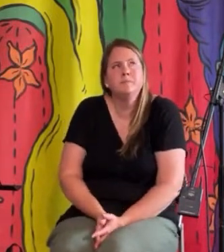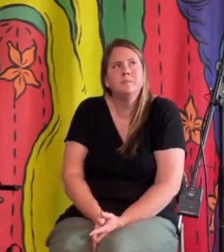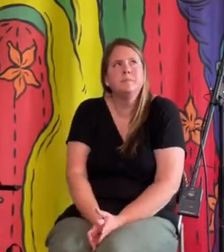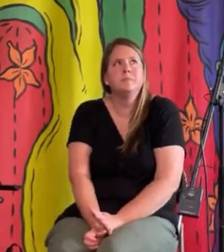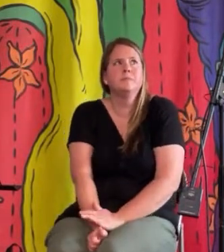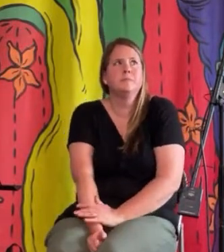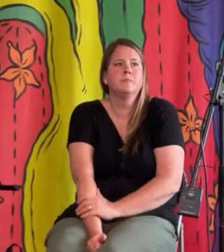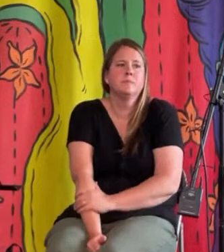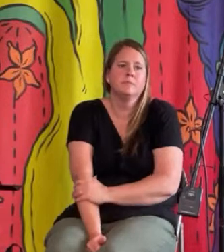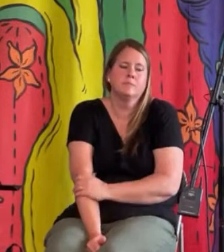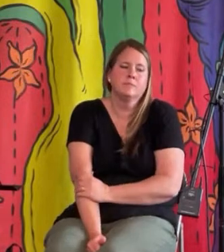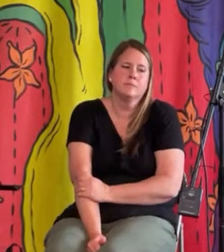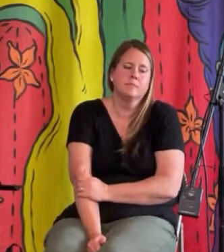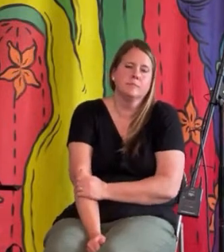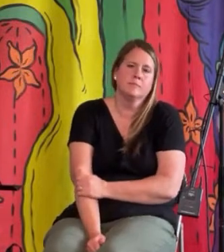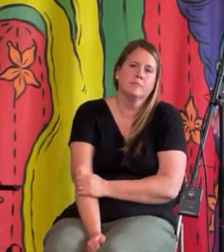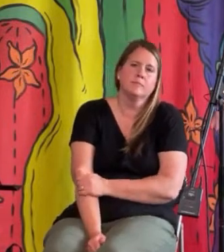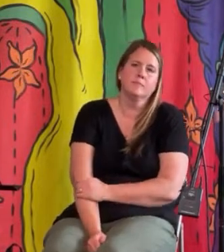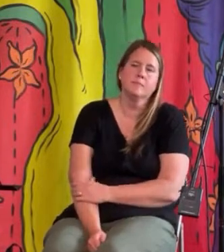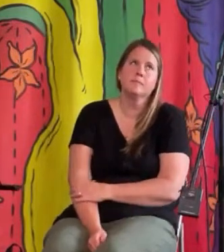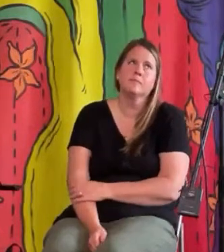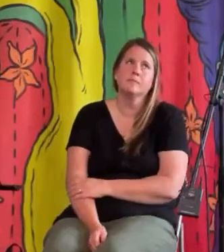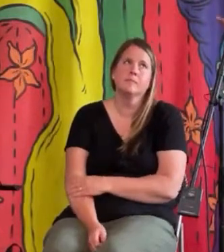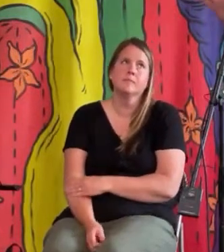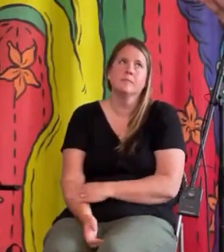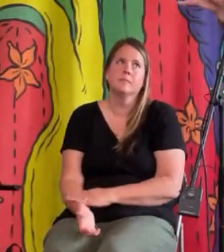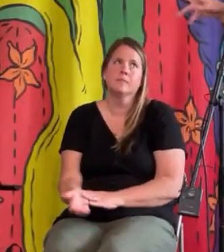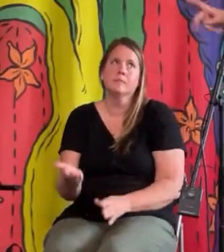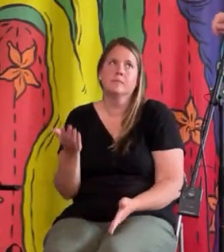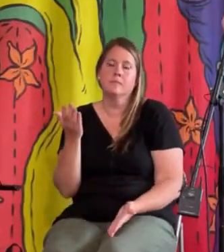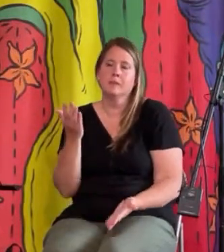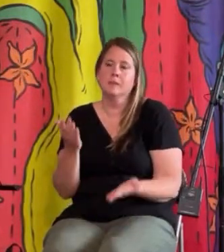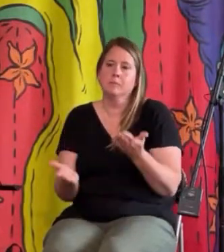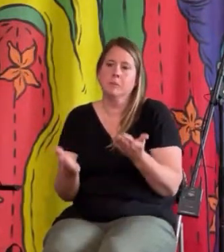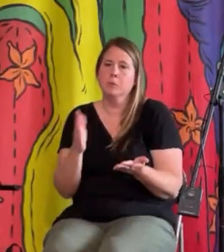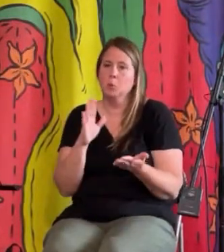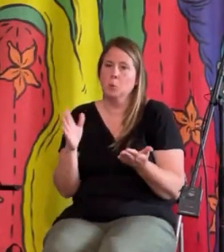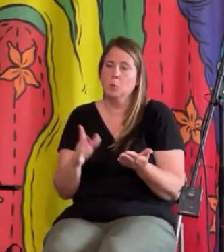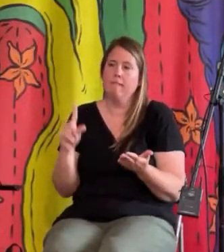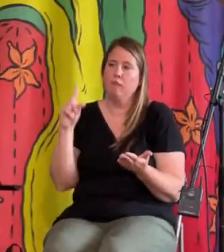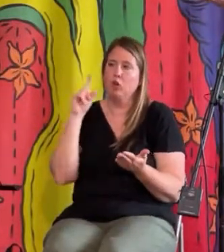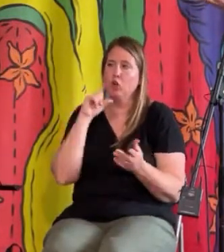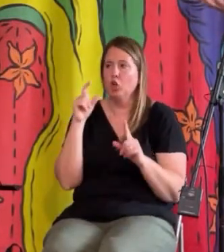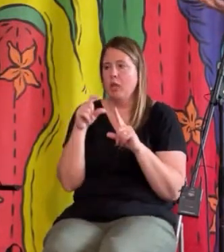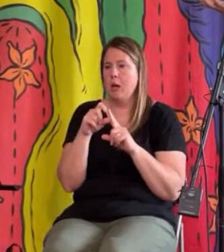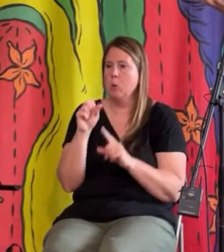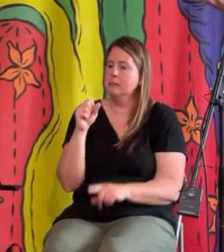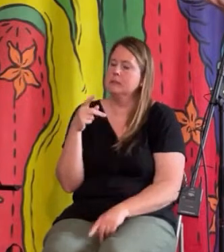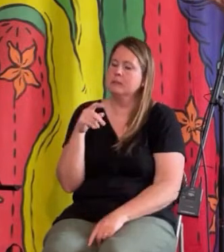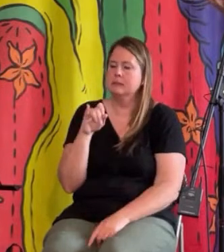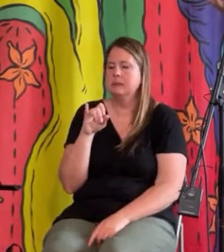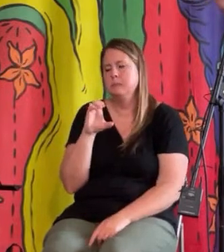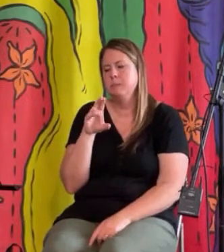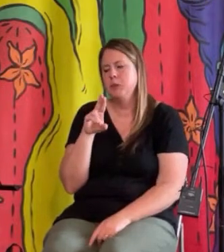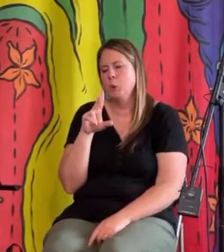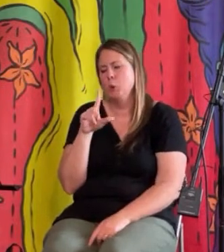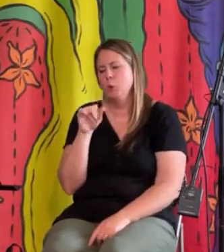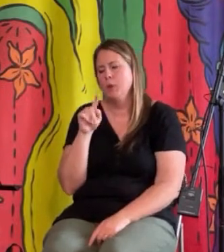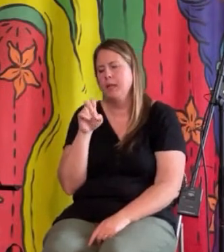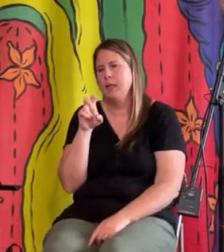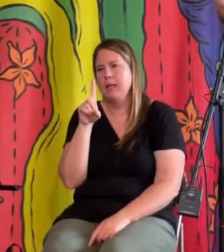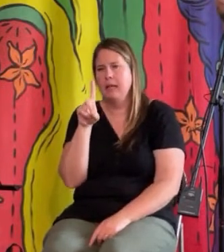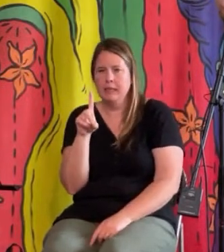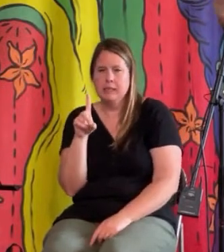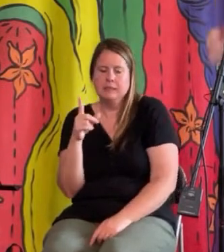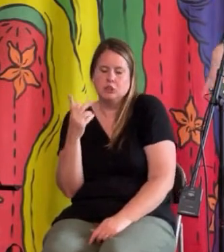So you may have never run across this word spiculated before. It's basically just doctorese for